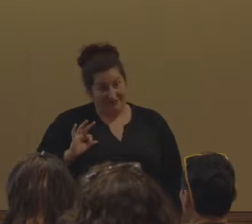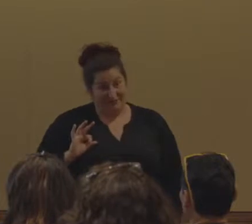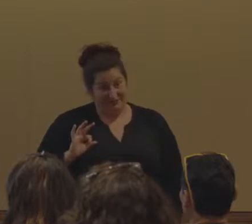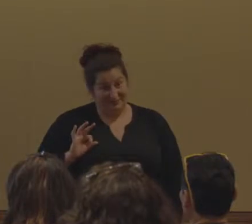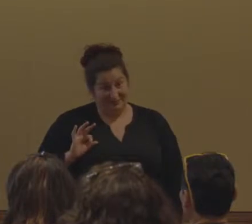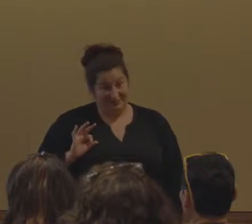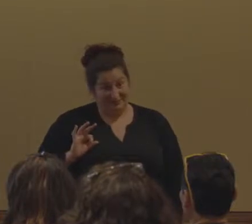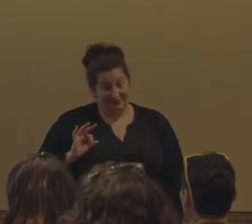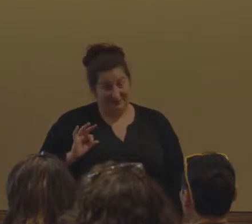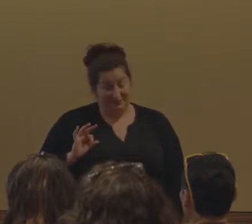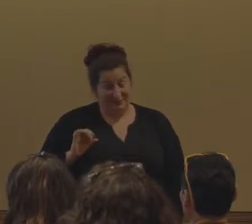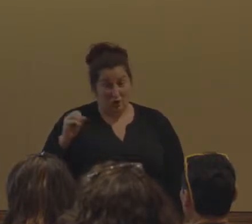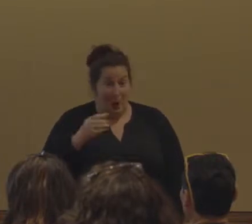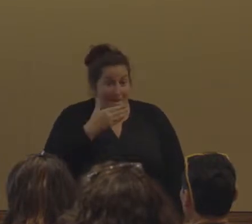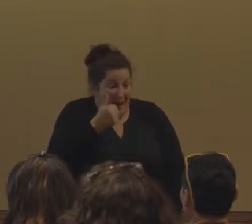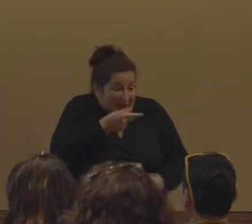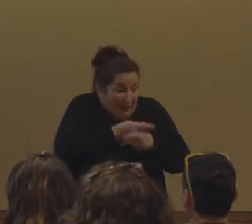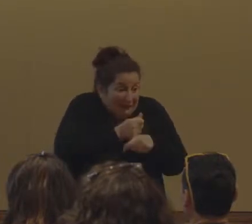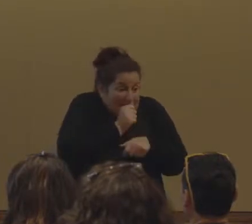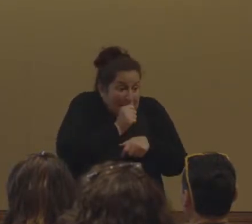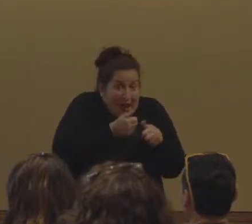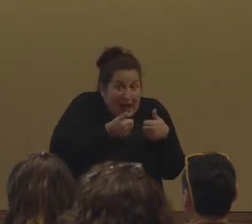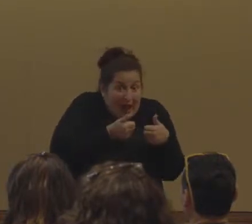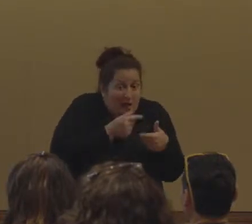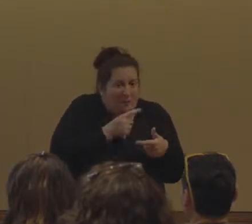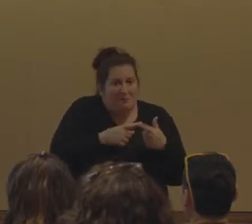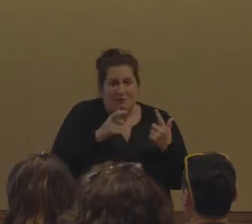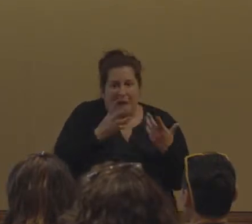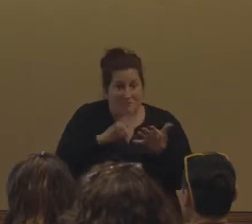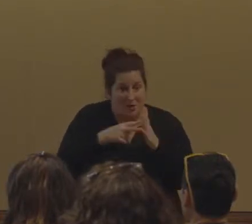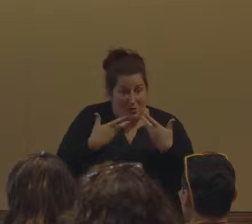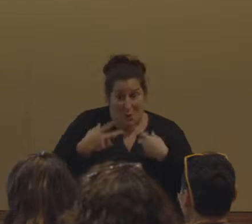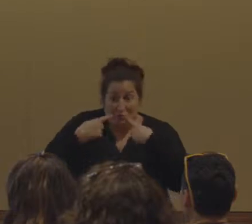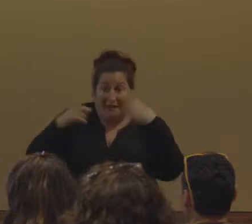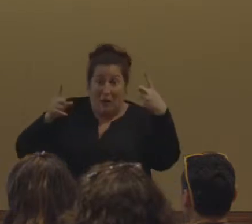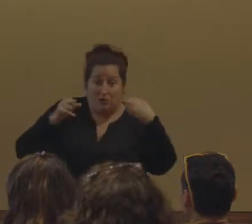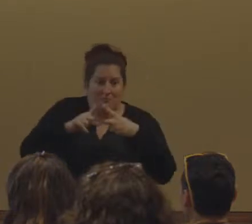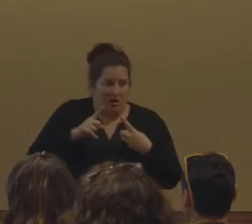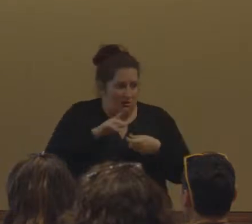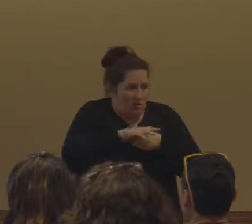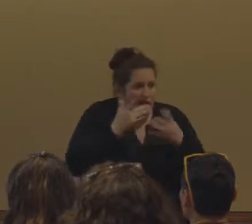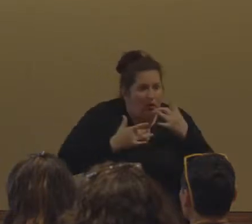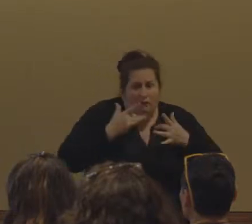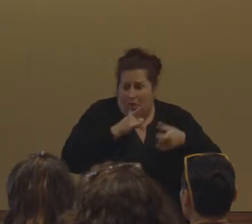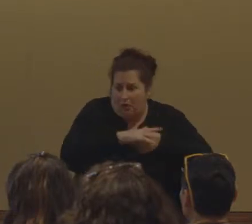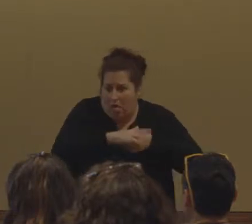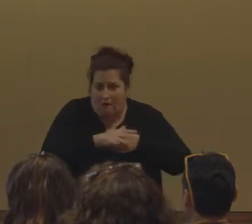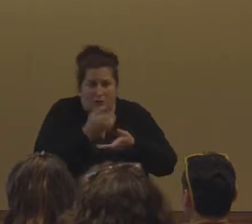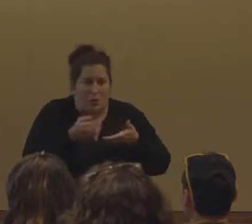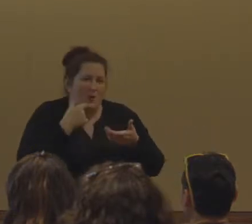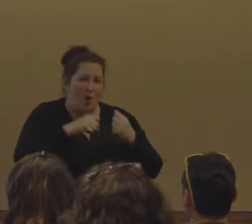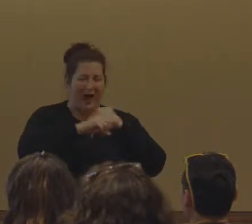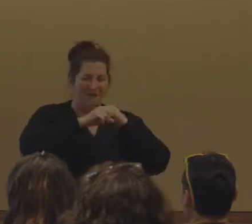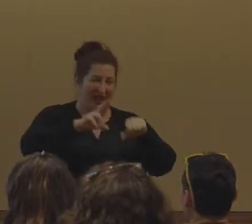So while we might be the best kept secret, it doesn't mean we don't want it to be known. It's just we don't intentionally advertise